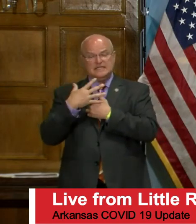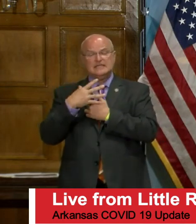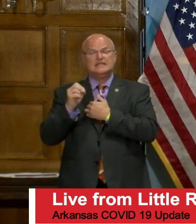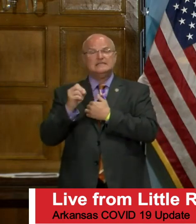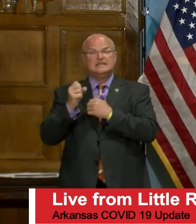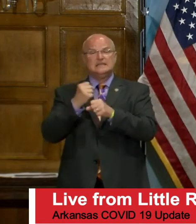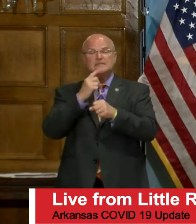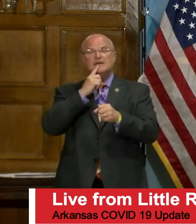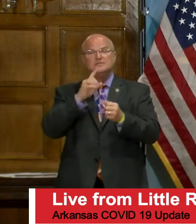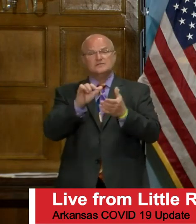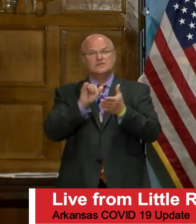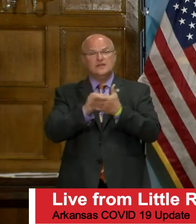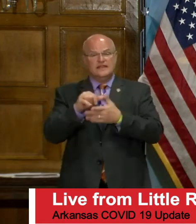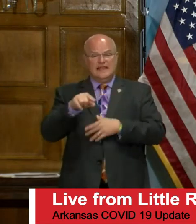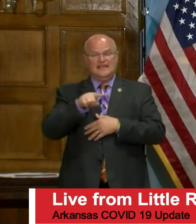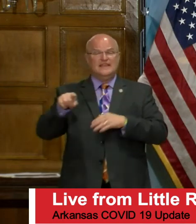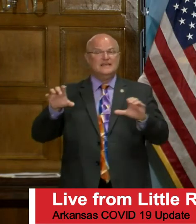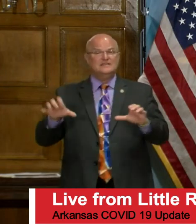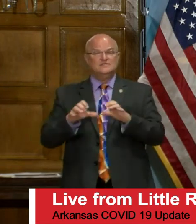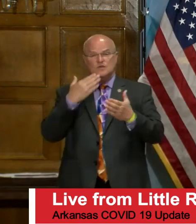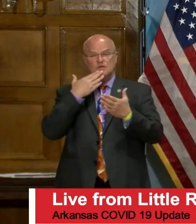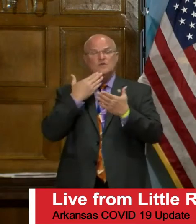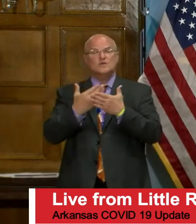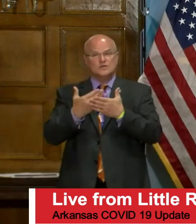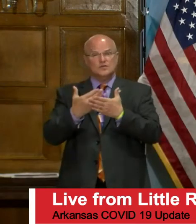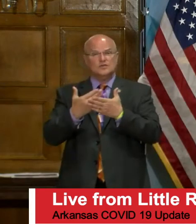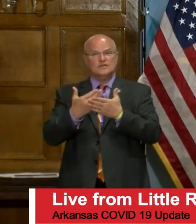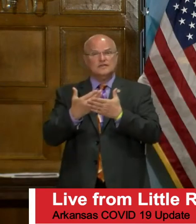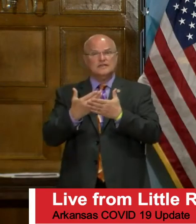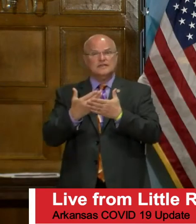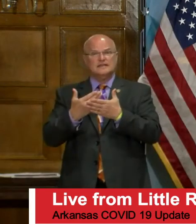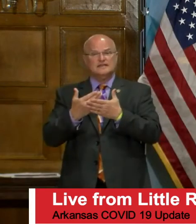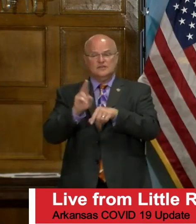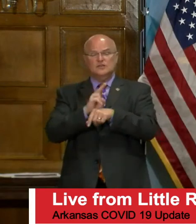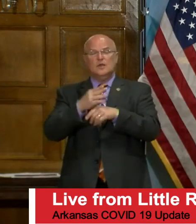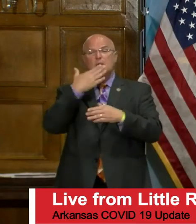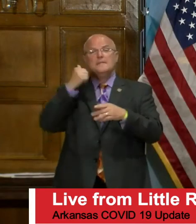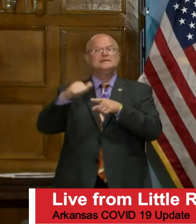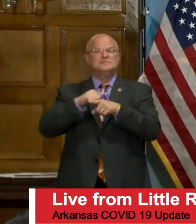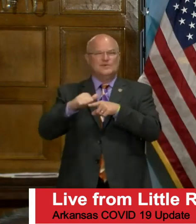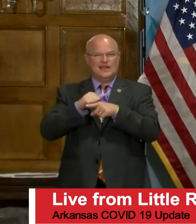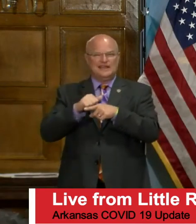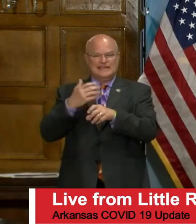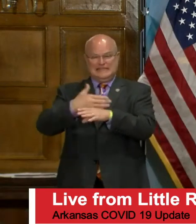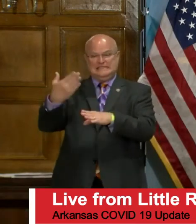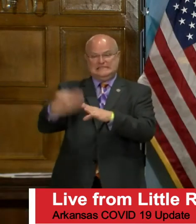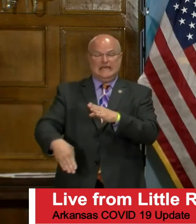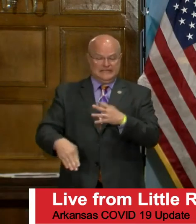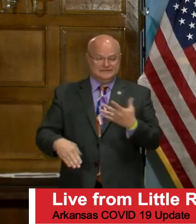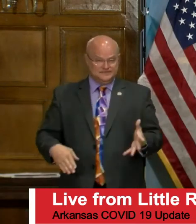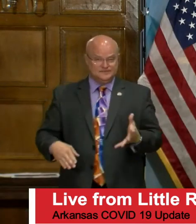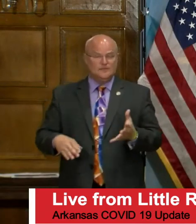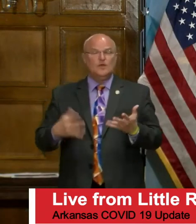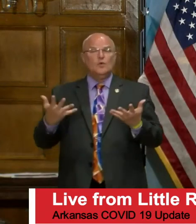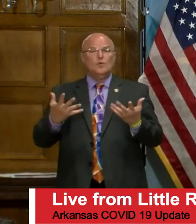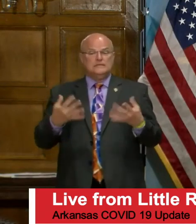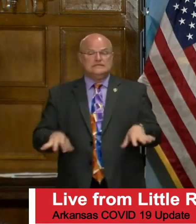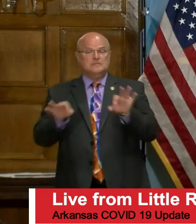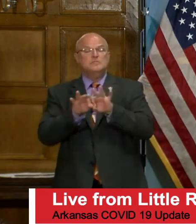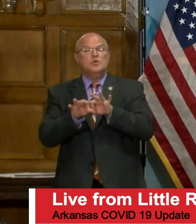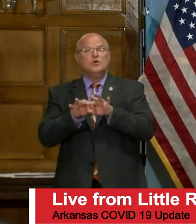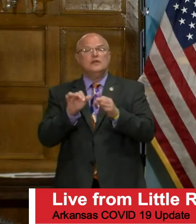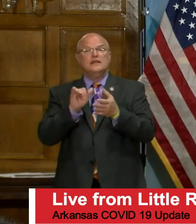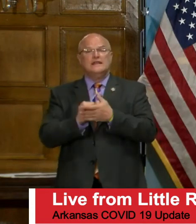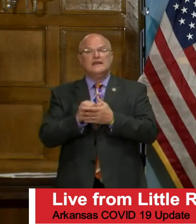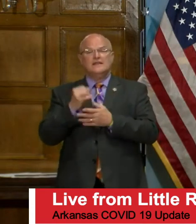and to make sure that they do it in a good and using best practices to get it done. What's important